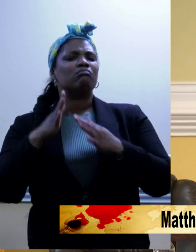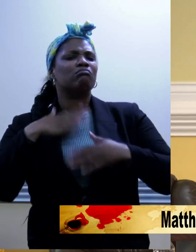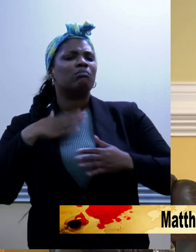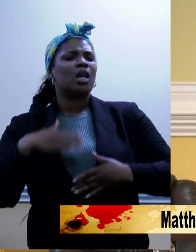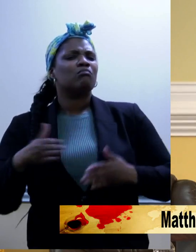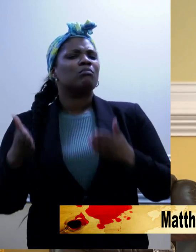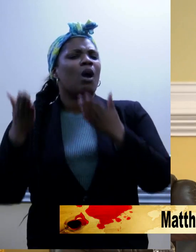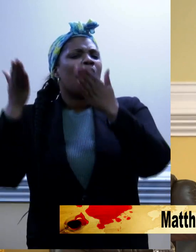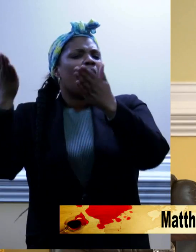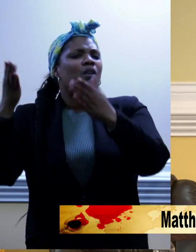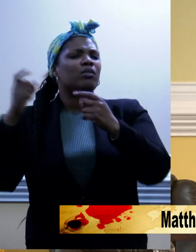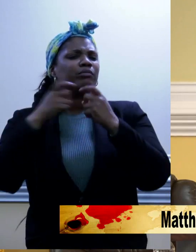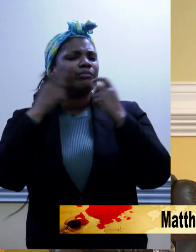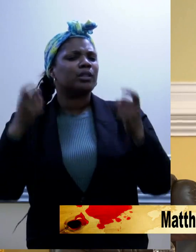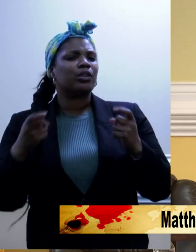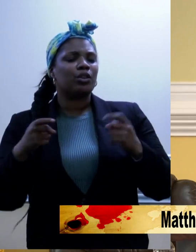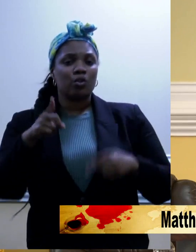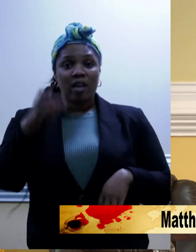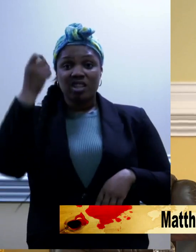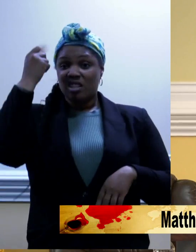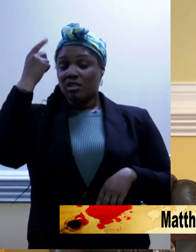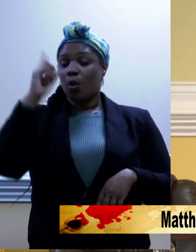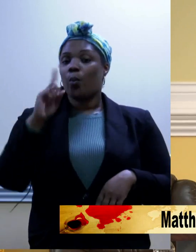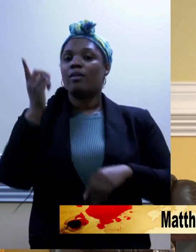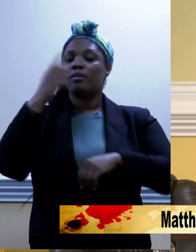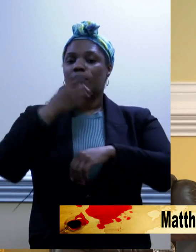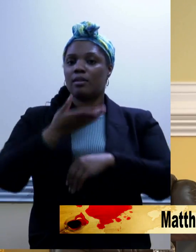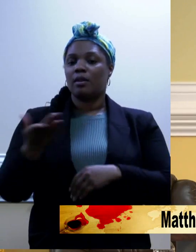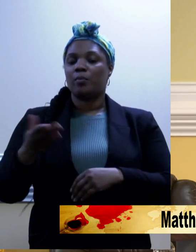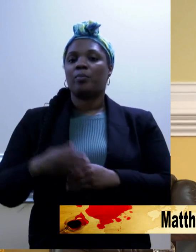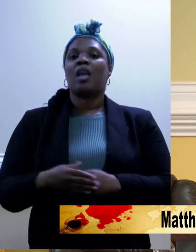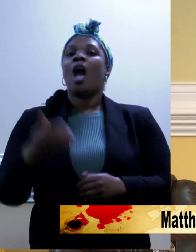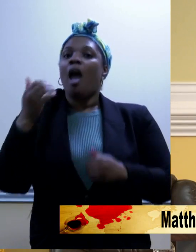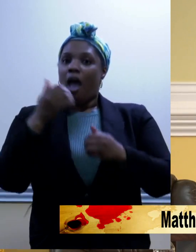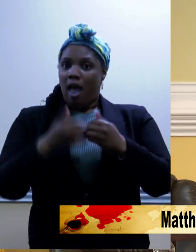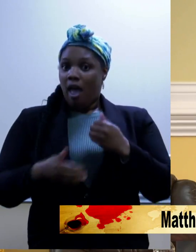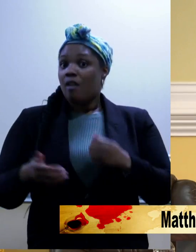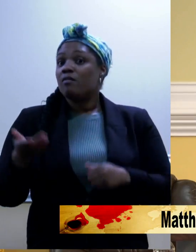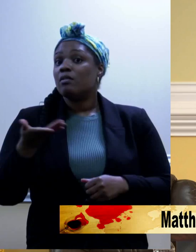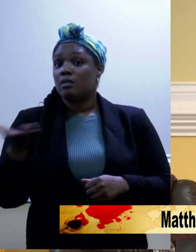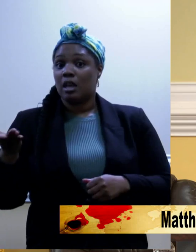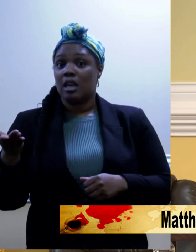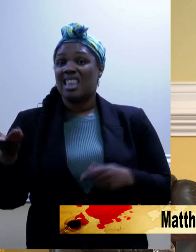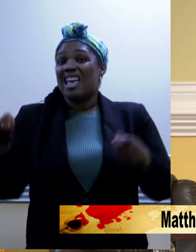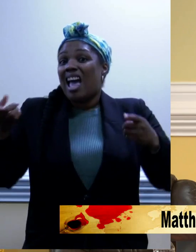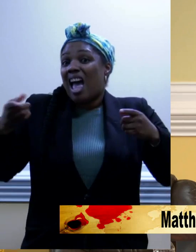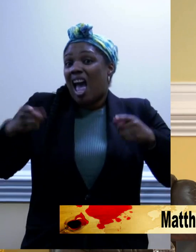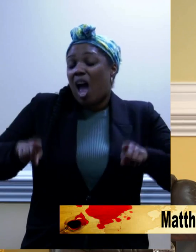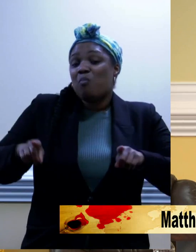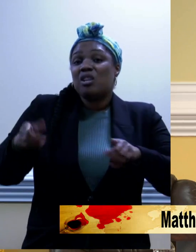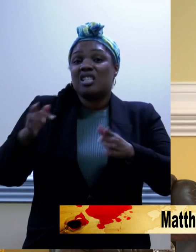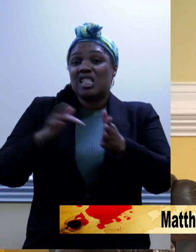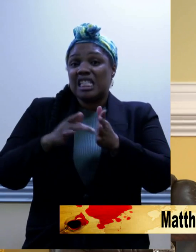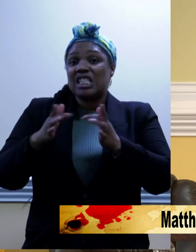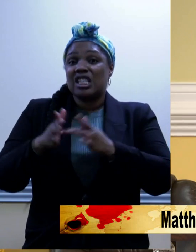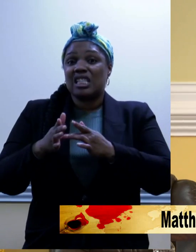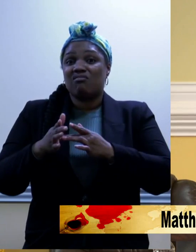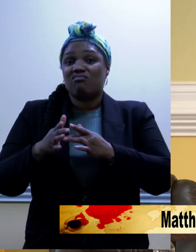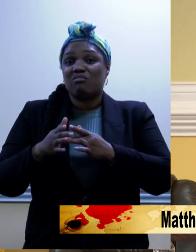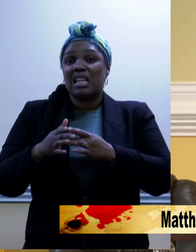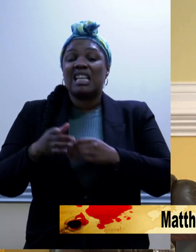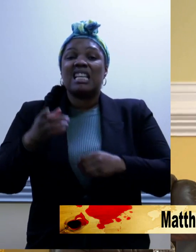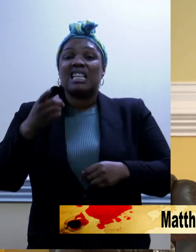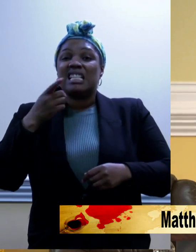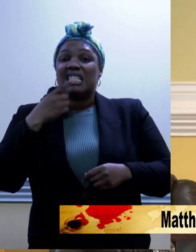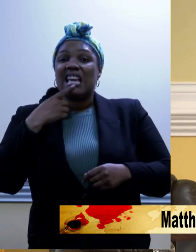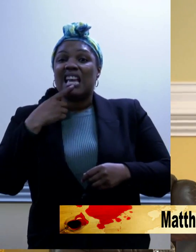Because you have to understand one thing. That everything that happened to Jesus had already been called